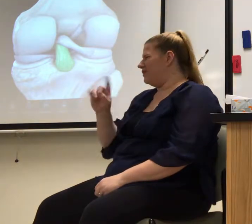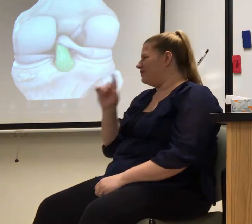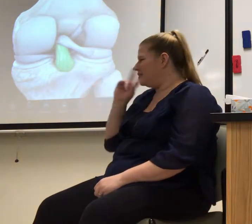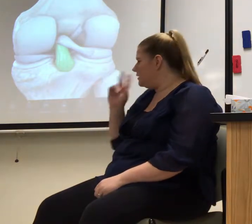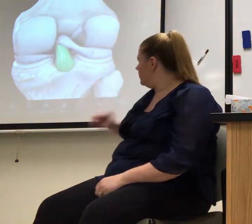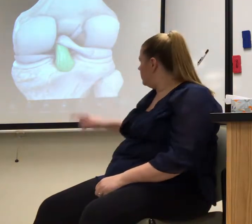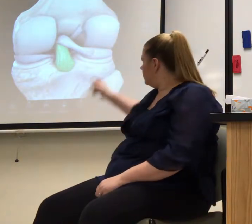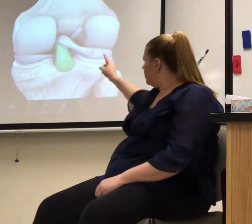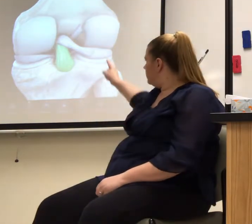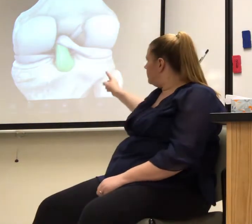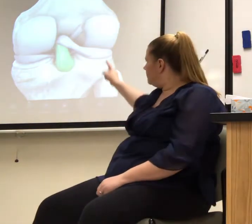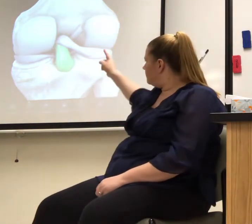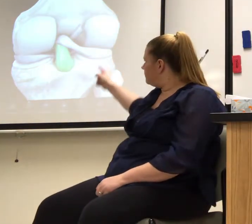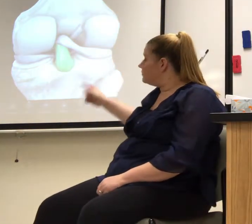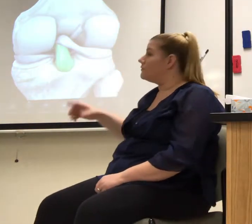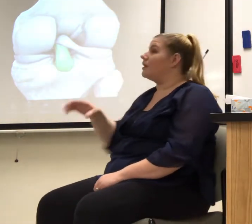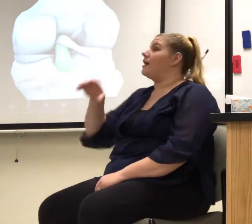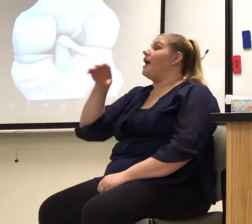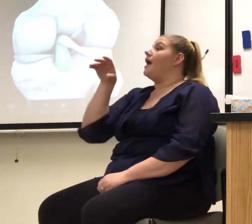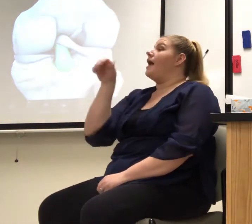The ACL crosses it.